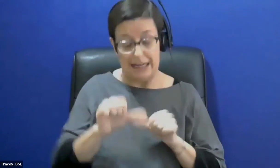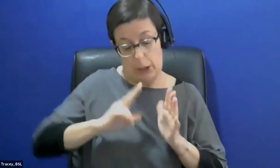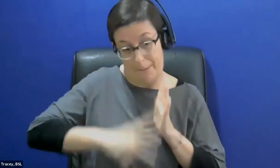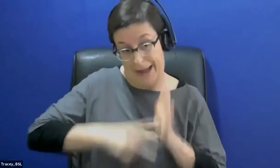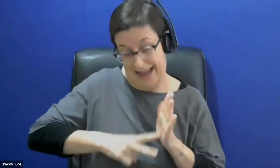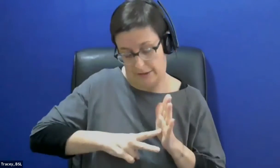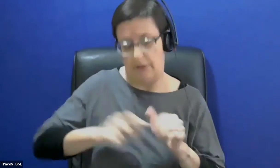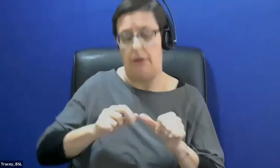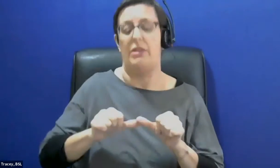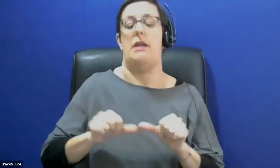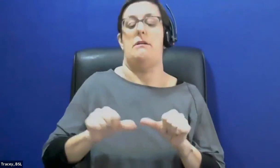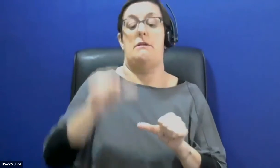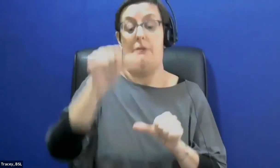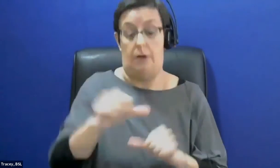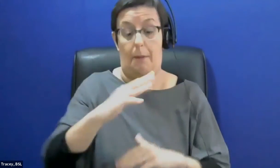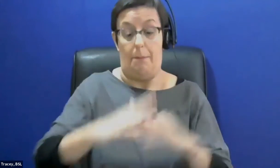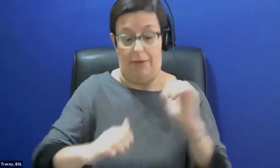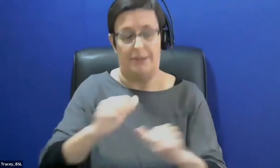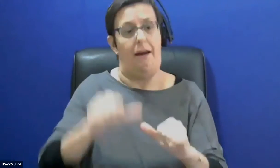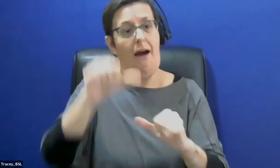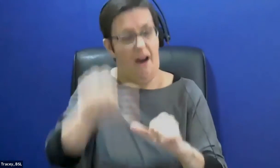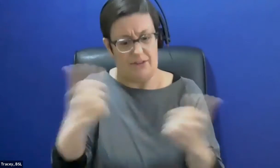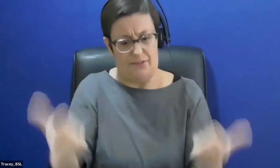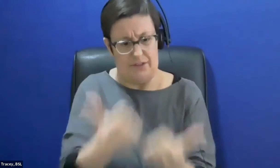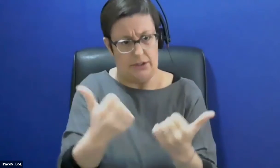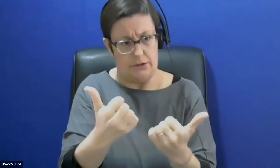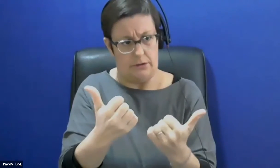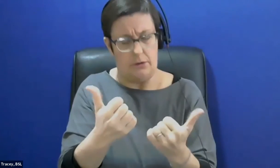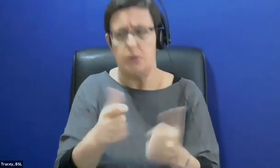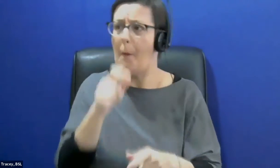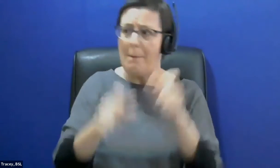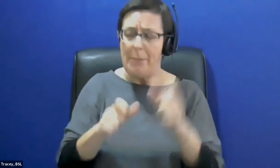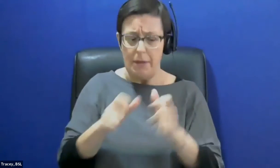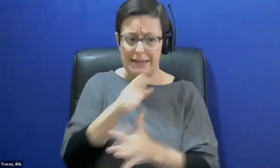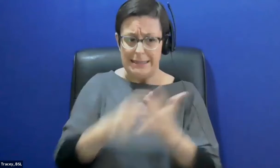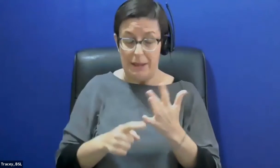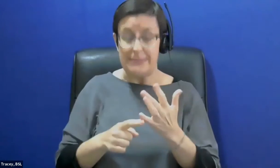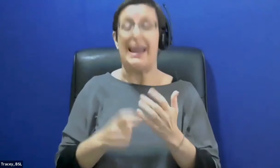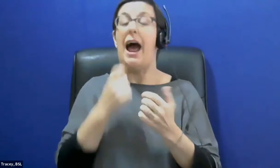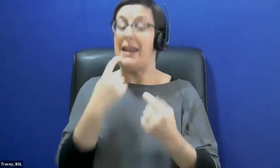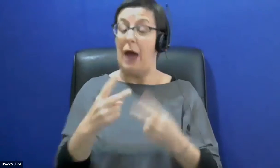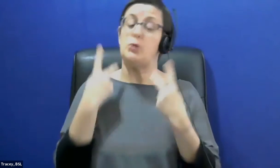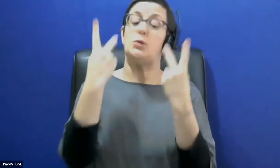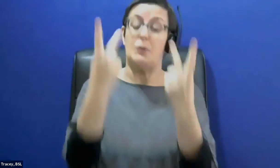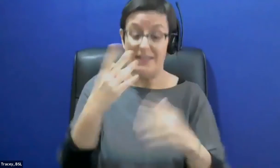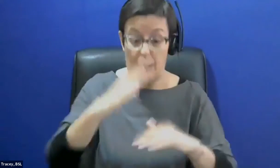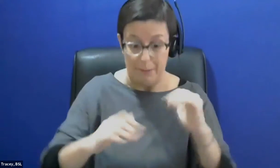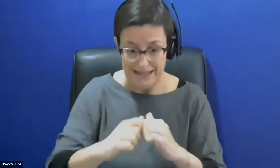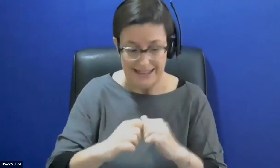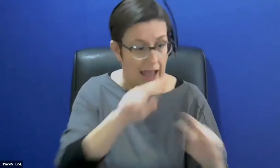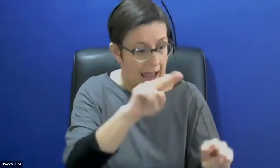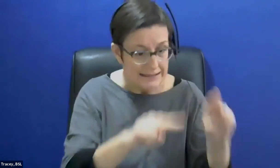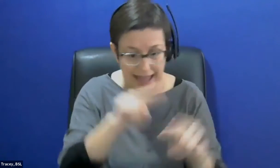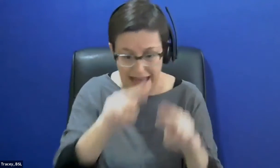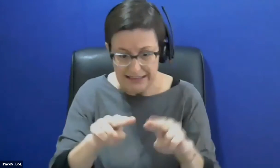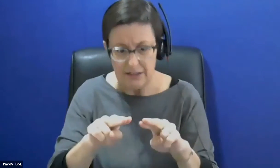built and one post-construction. But people with disabilities are only assessing the building once it's already built, which